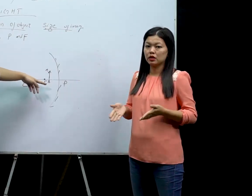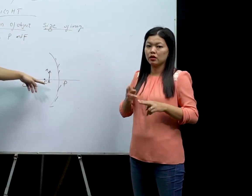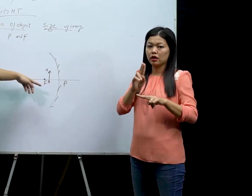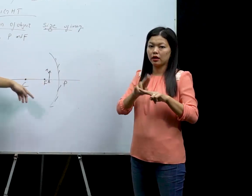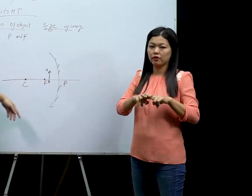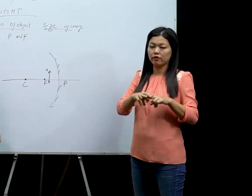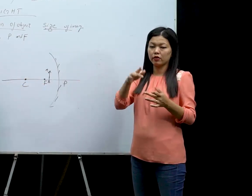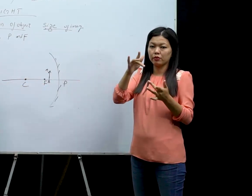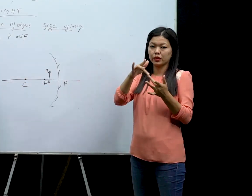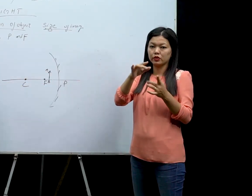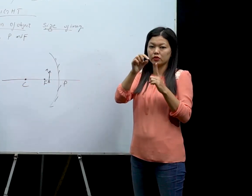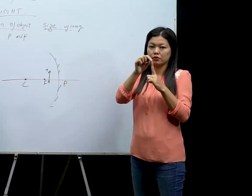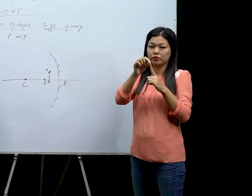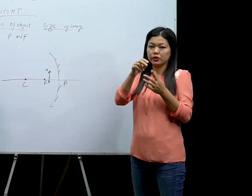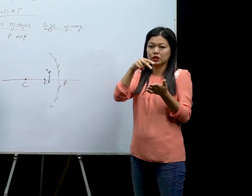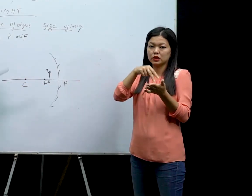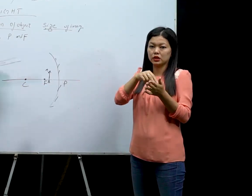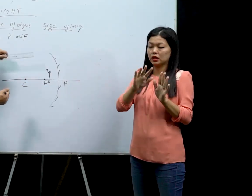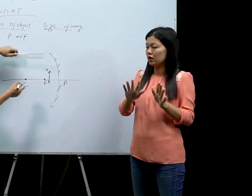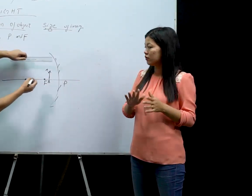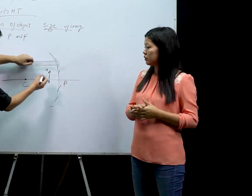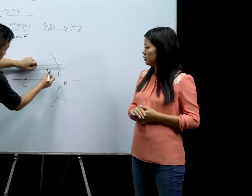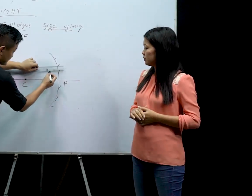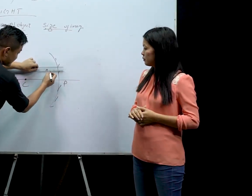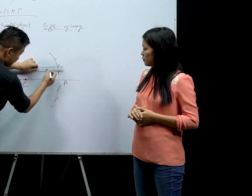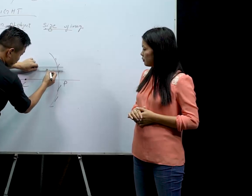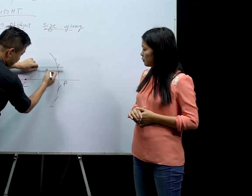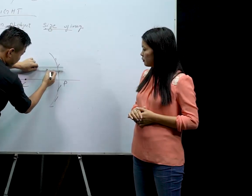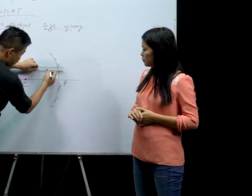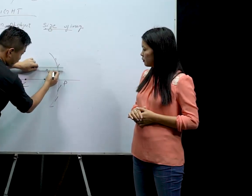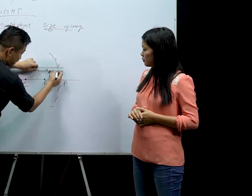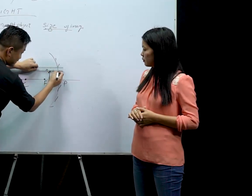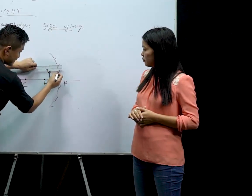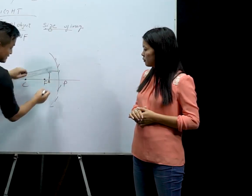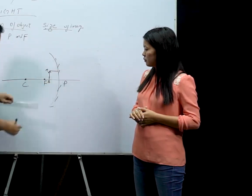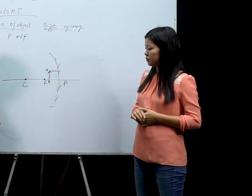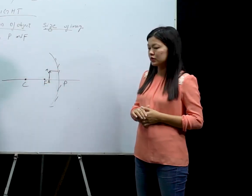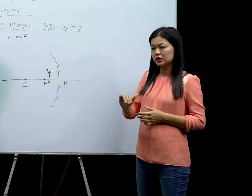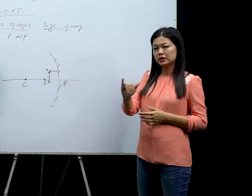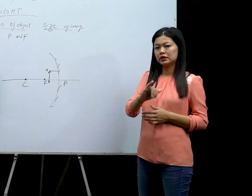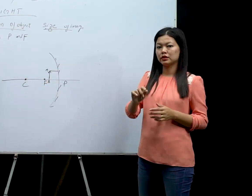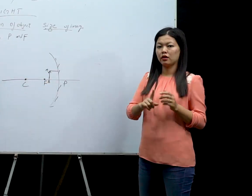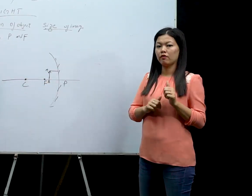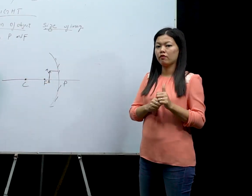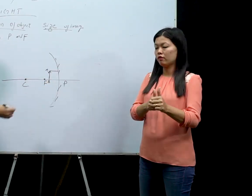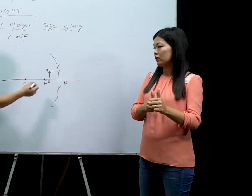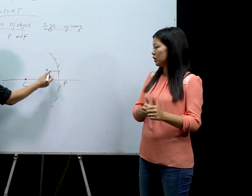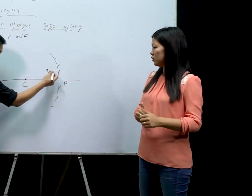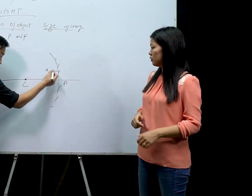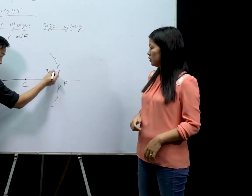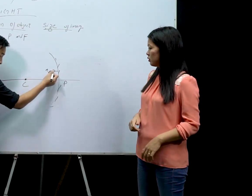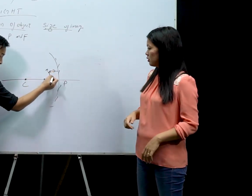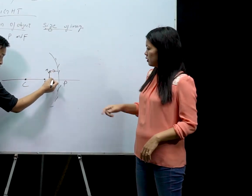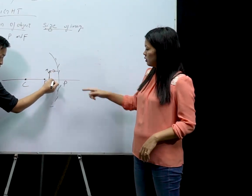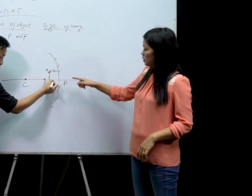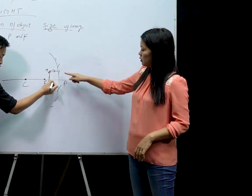at very close to the pole of the mirror. Now, when a ray of light, okay, so this is the ray of light that